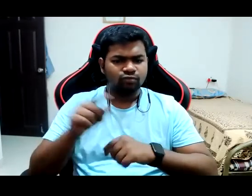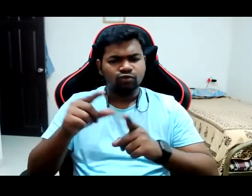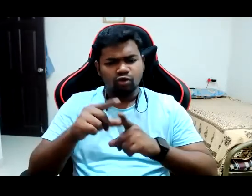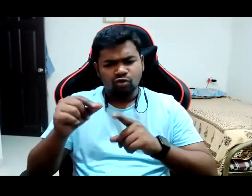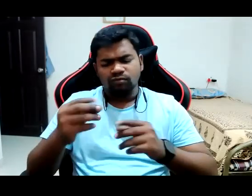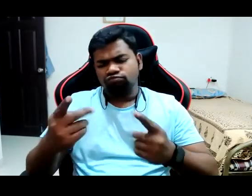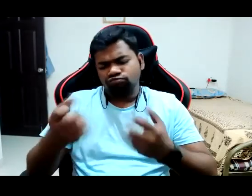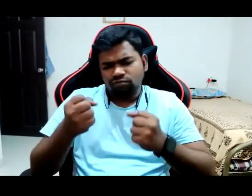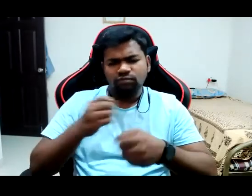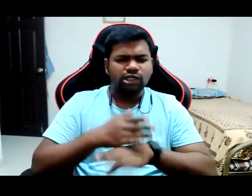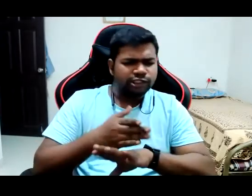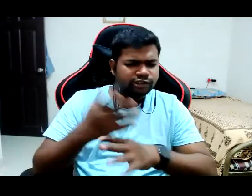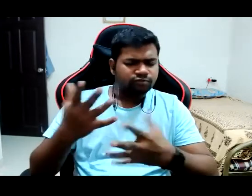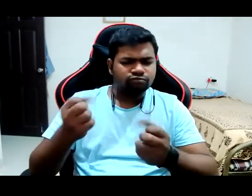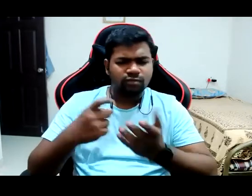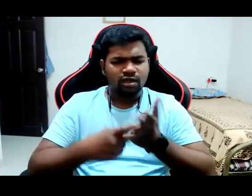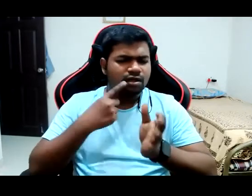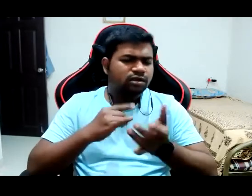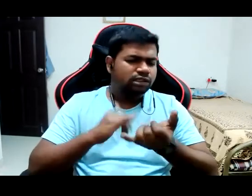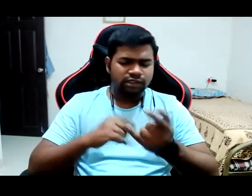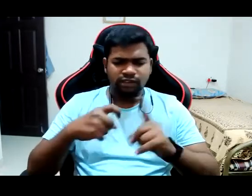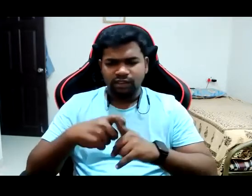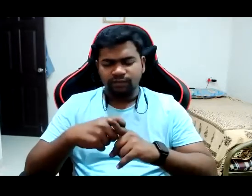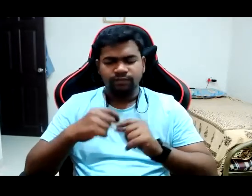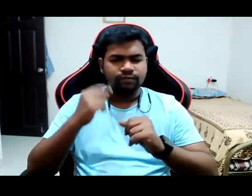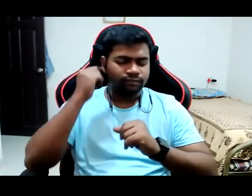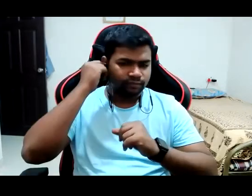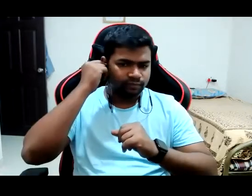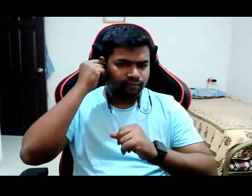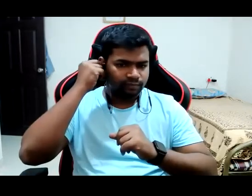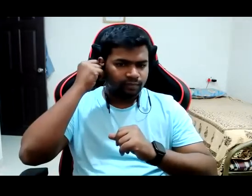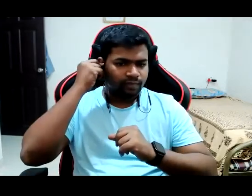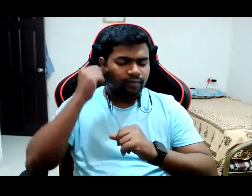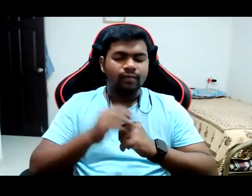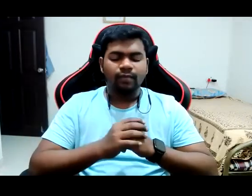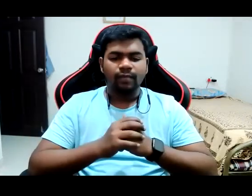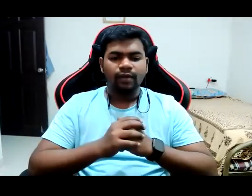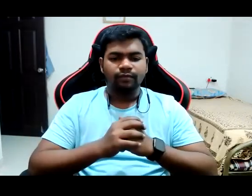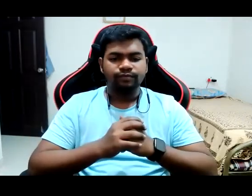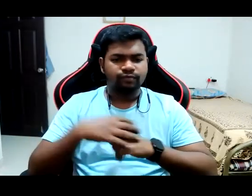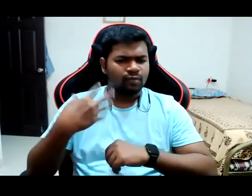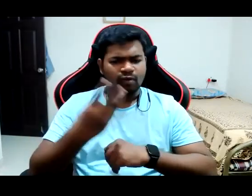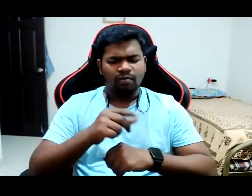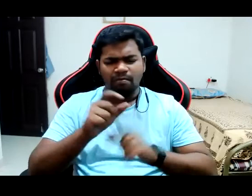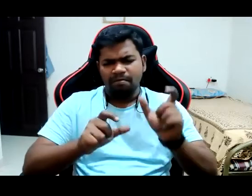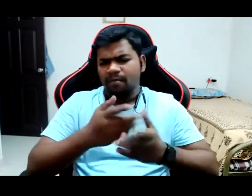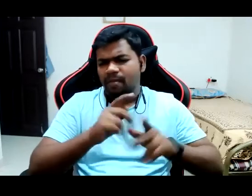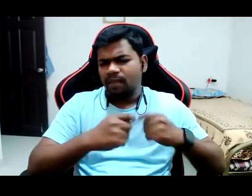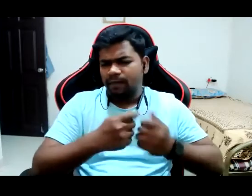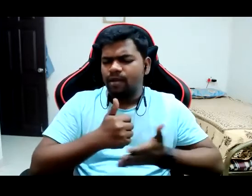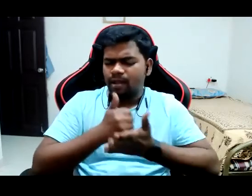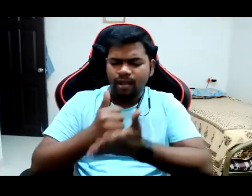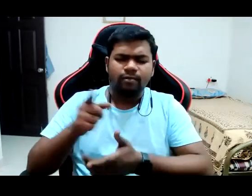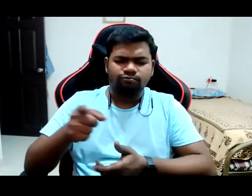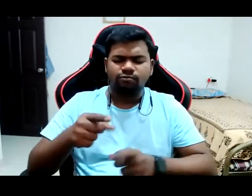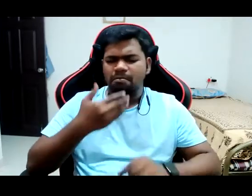And you would never know until the results come out. And unfortunately, I mean, yeah, we will help you to the best of our ability.